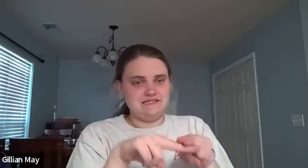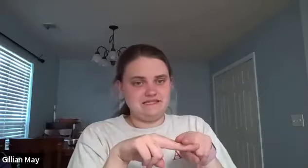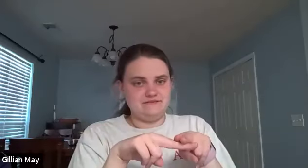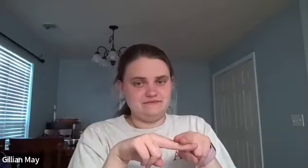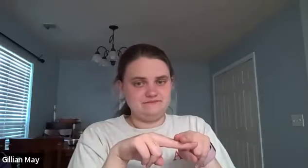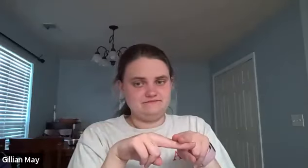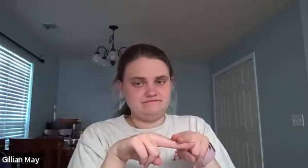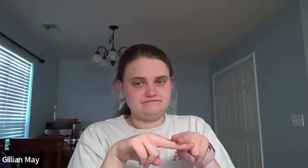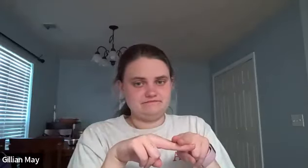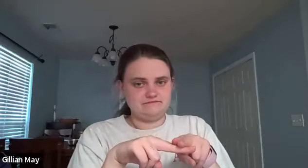sit.